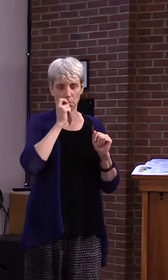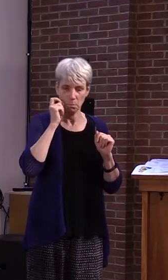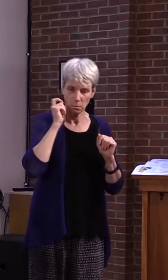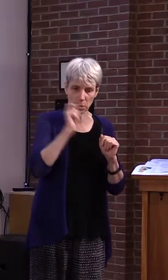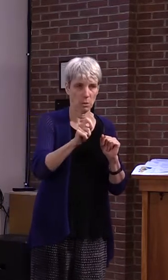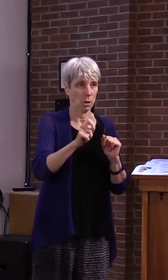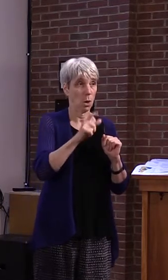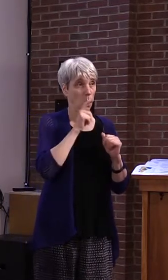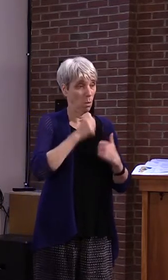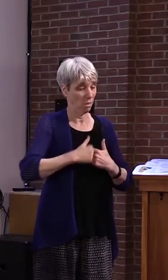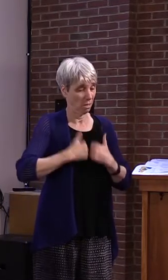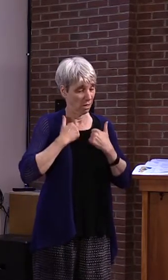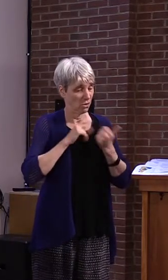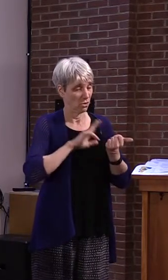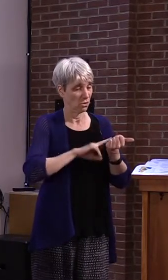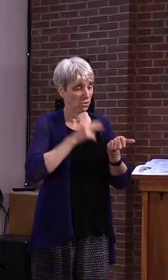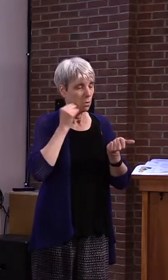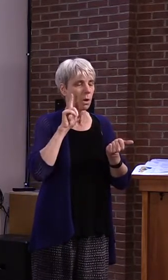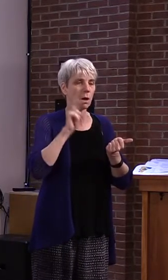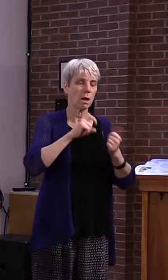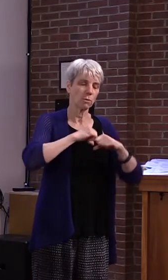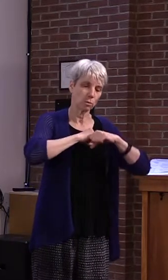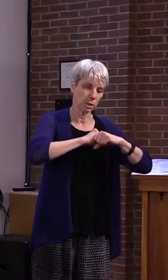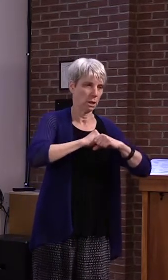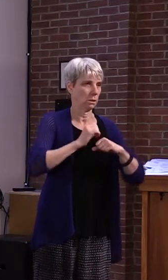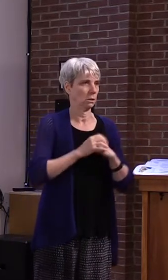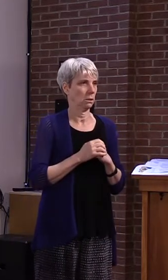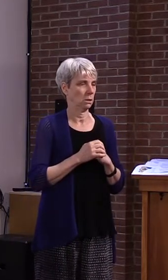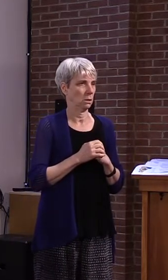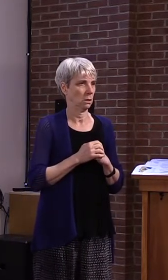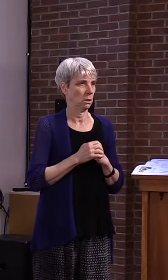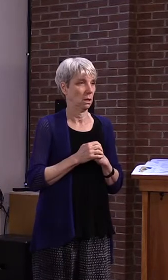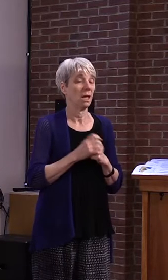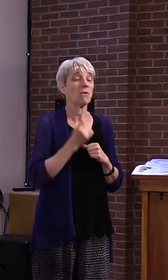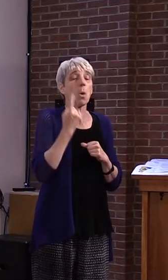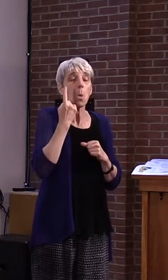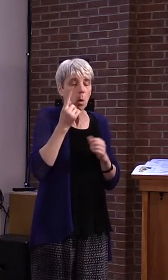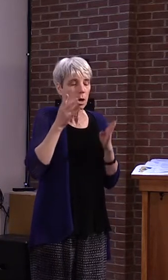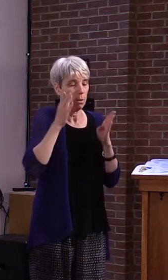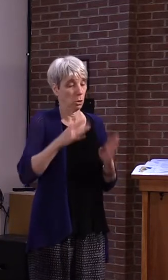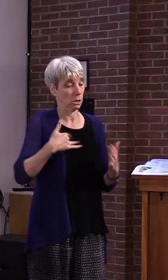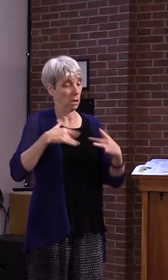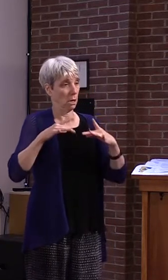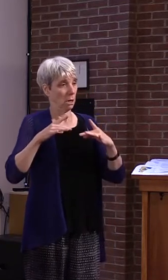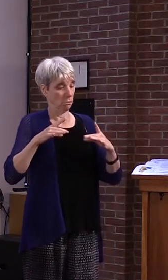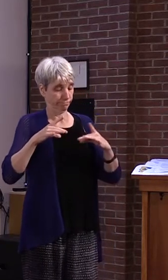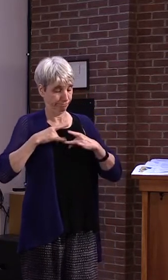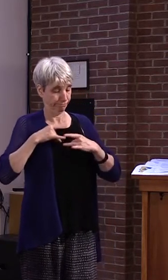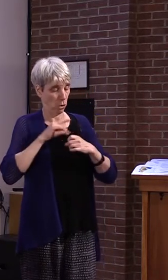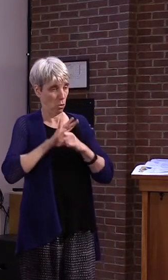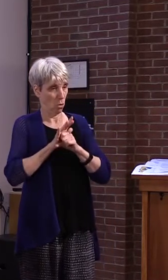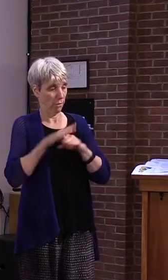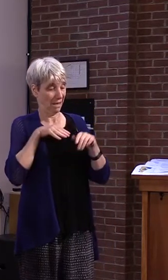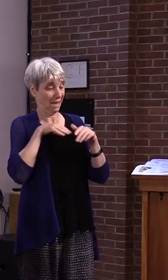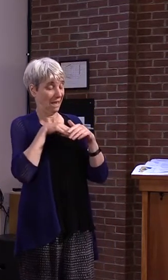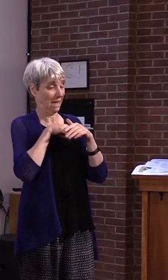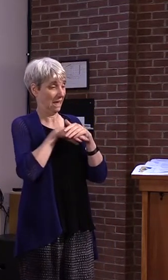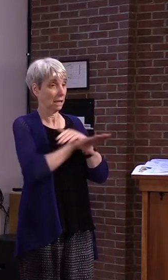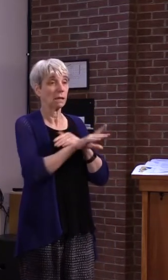in these long-term care facilities. When one case gets into these long-term care facilities, as we're seeing right now in